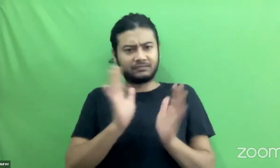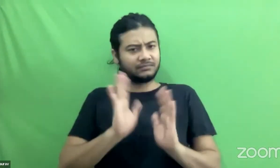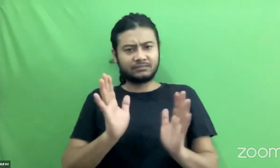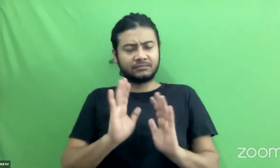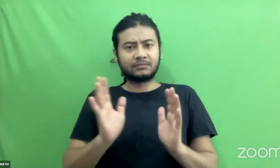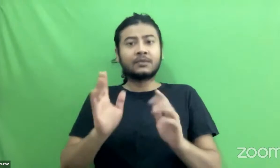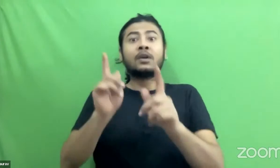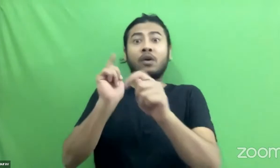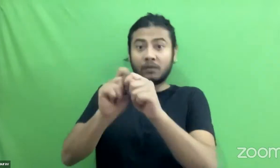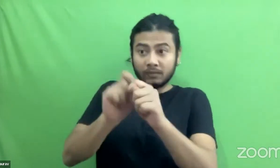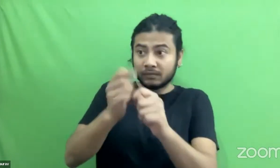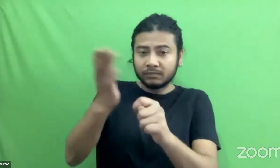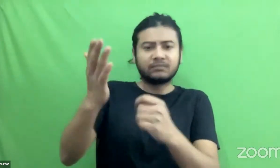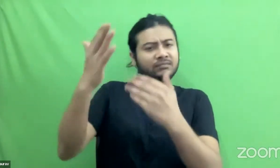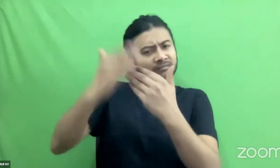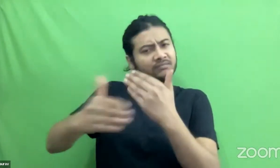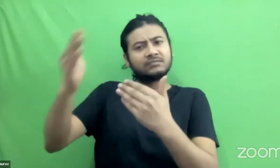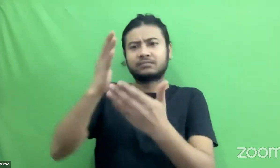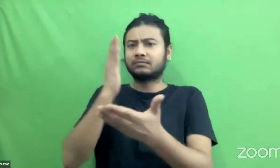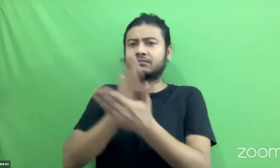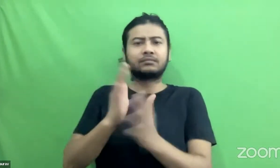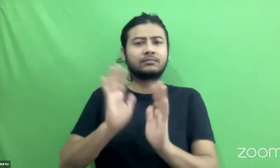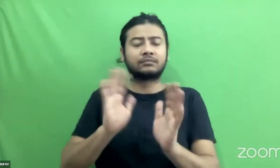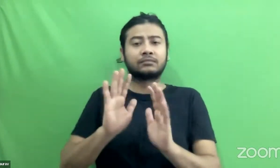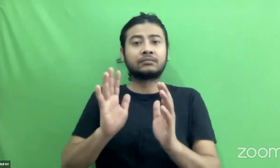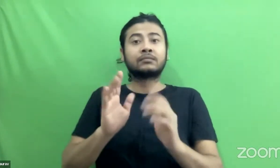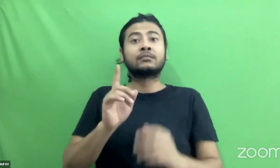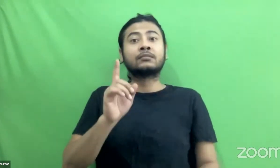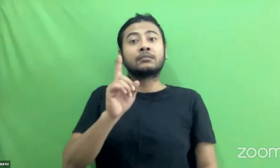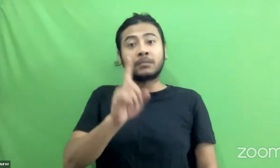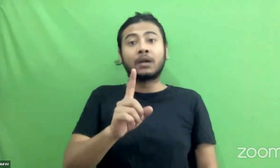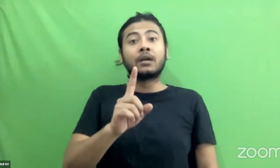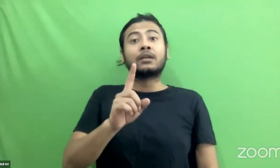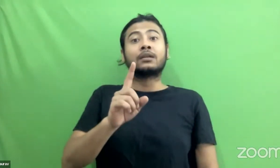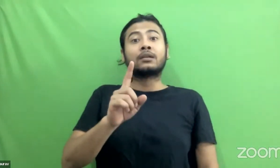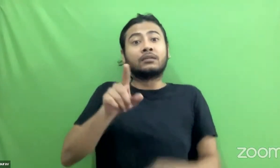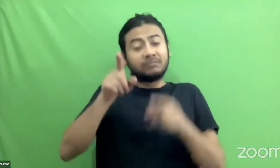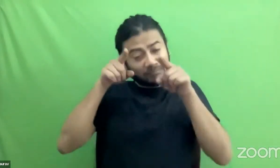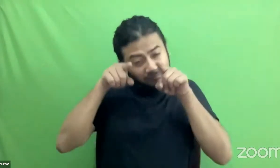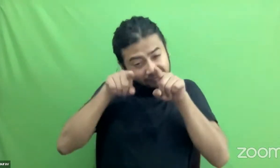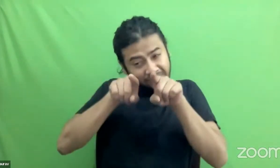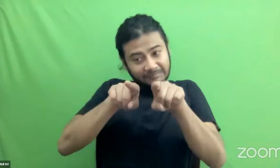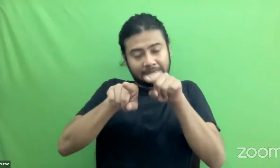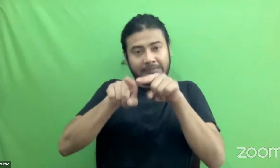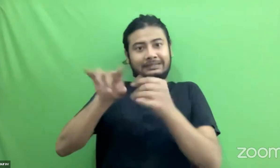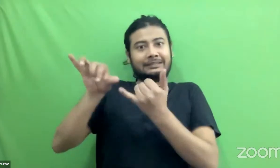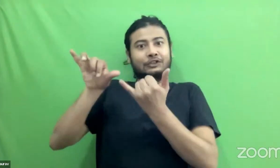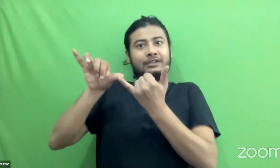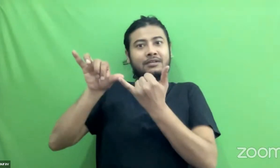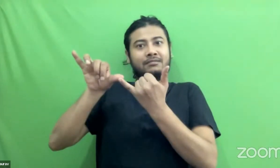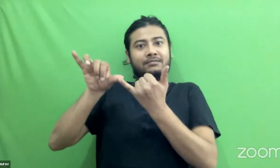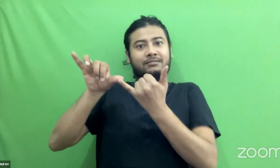you do whatever. But always remember Krishna. Always think, how can I please Krishna? How can I serve